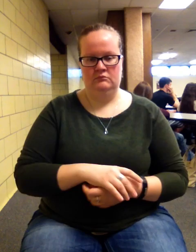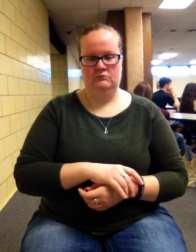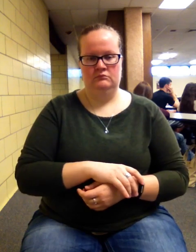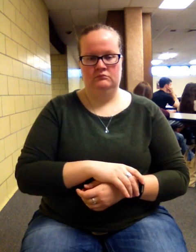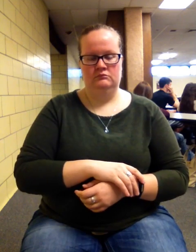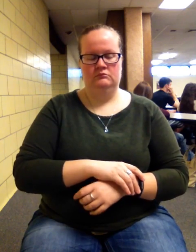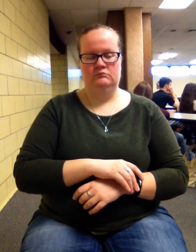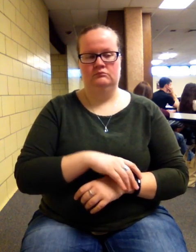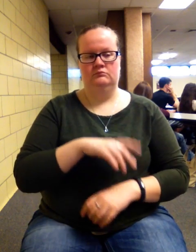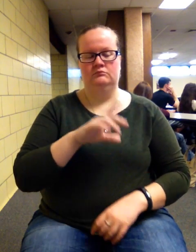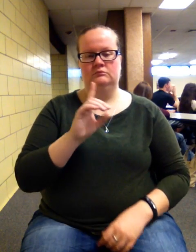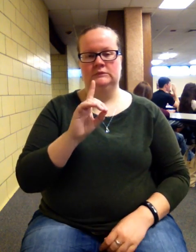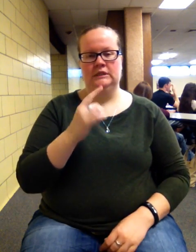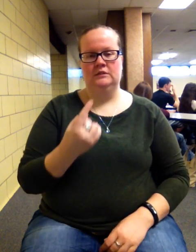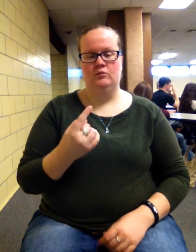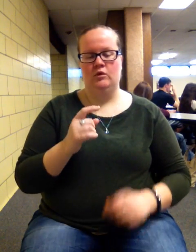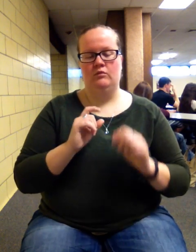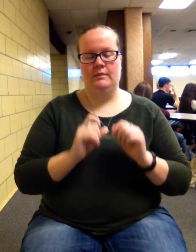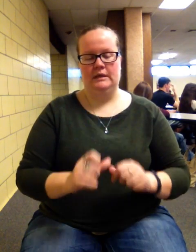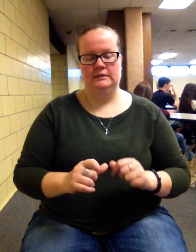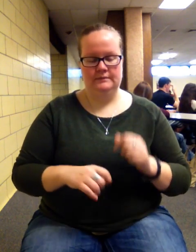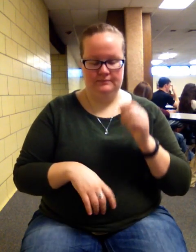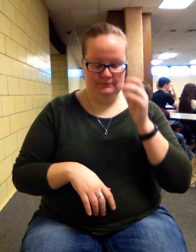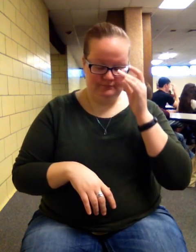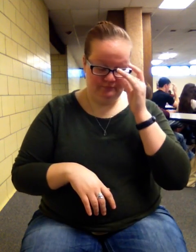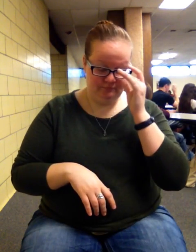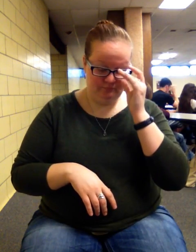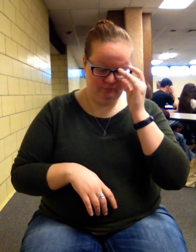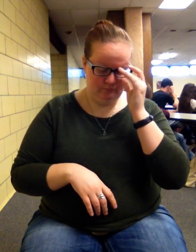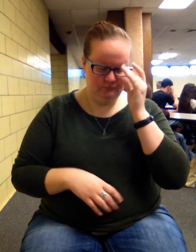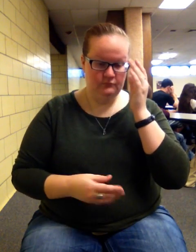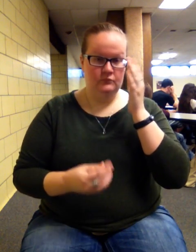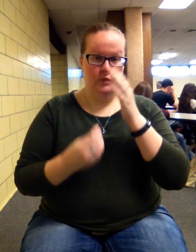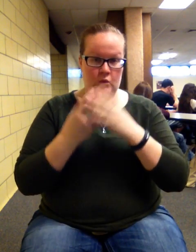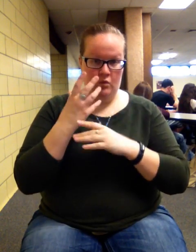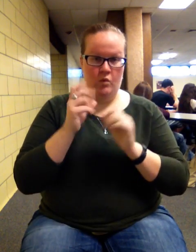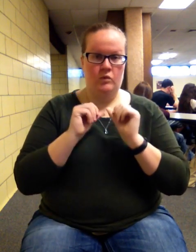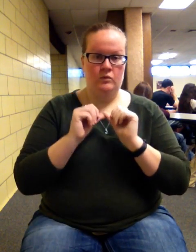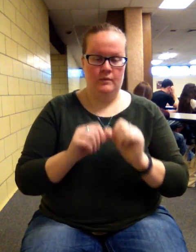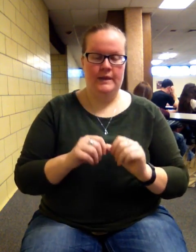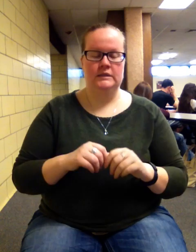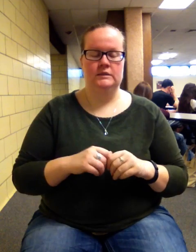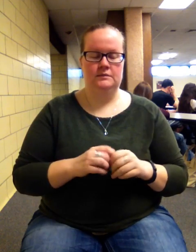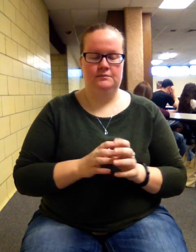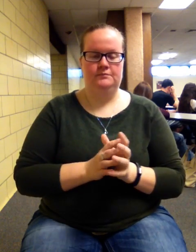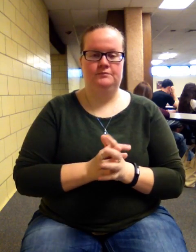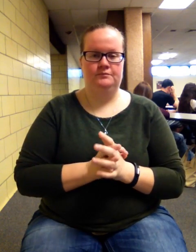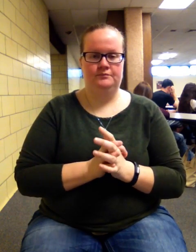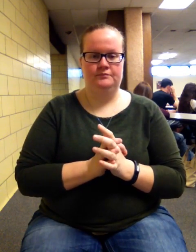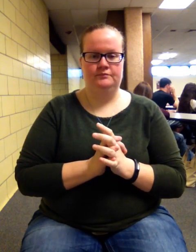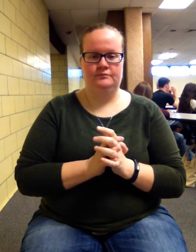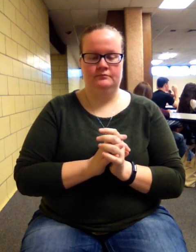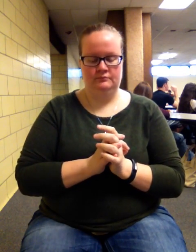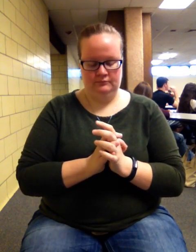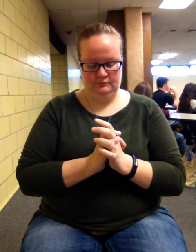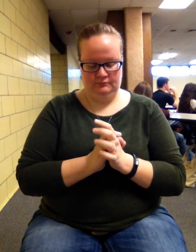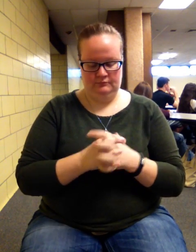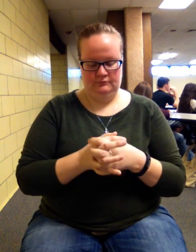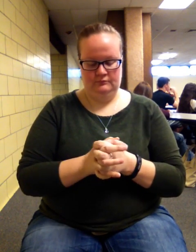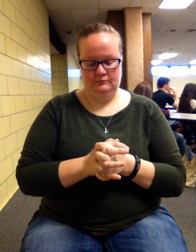So D sub 1 remains. The growth is going to remain, because like we said, the shareholders are